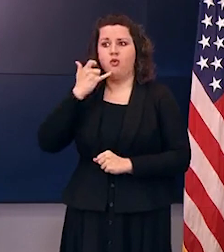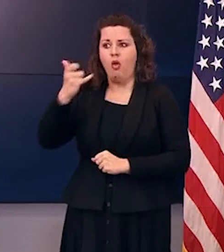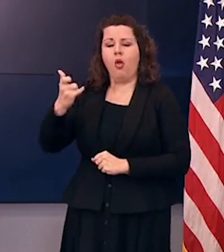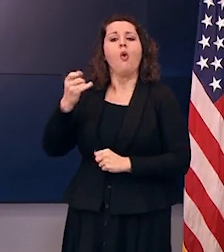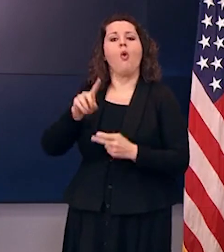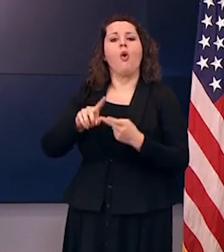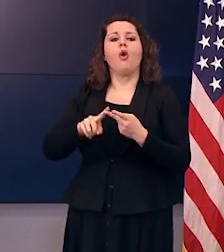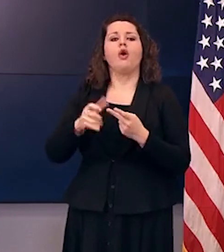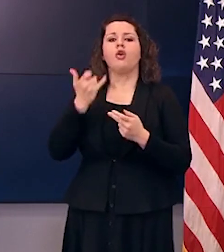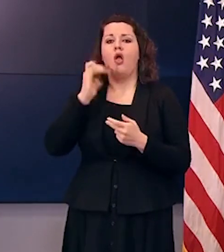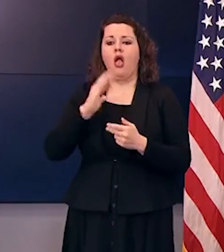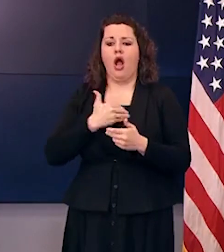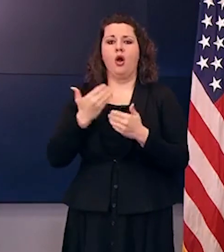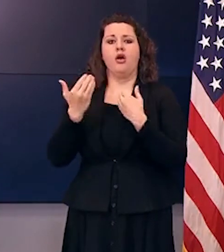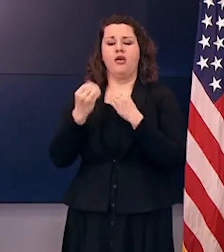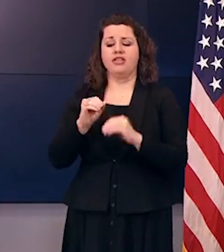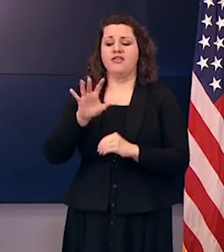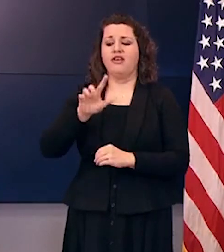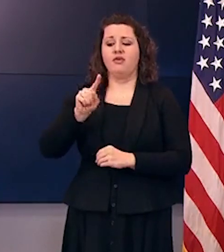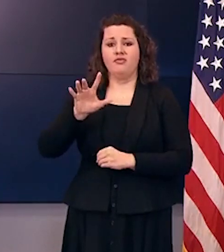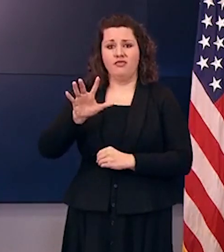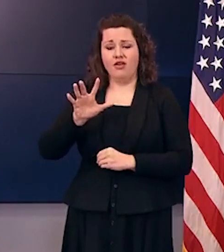our office at